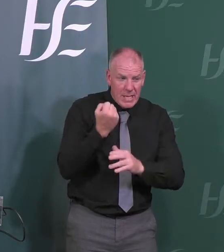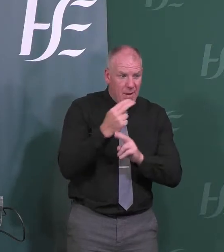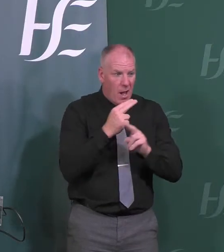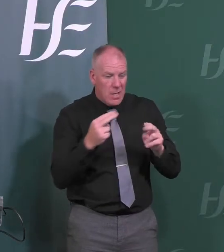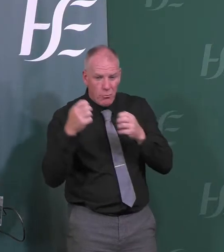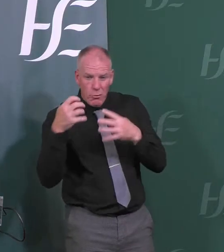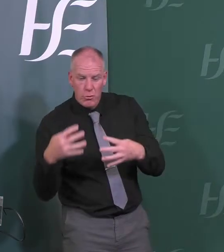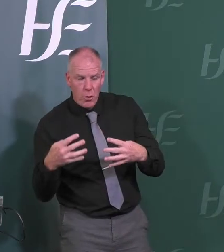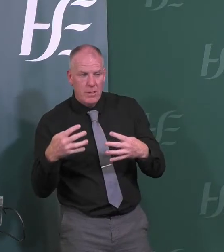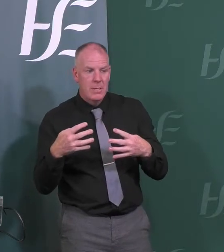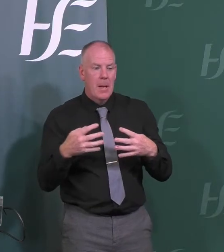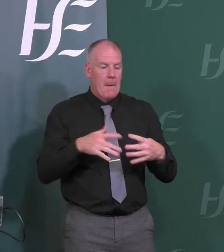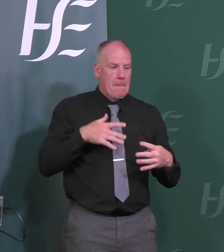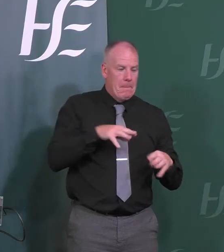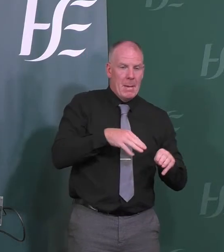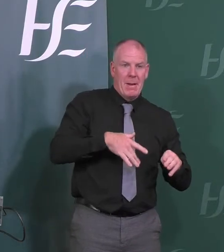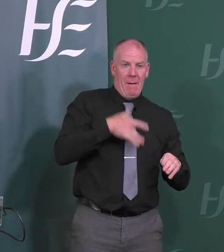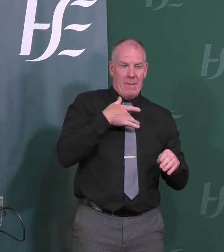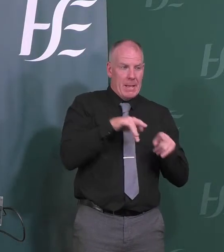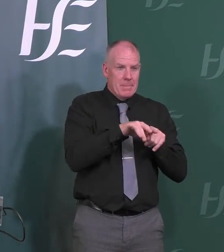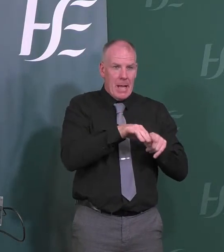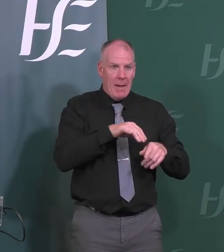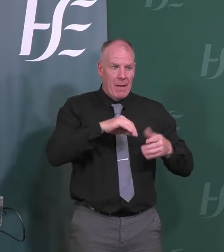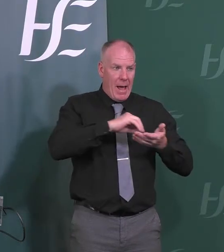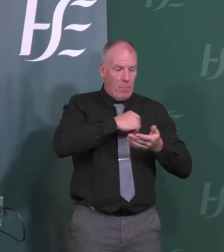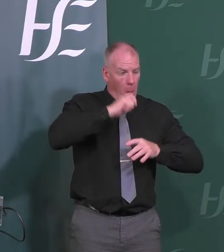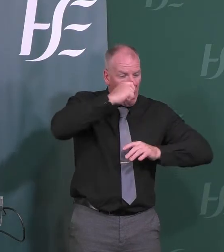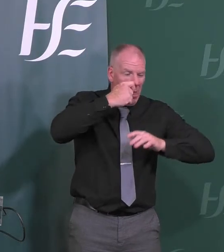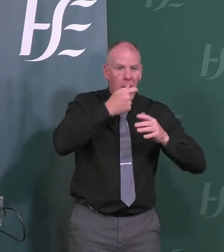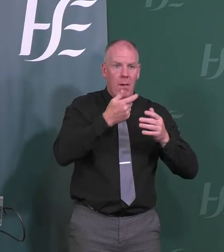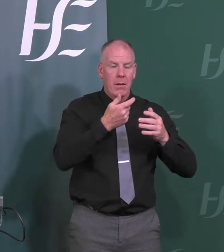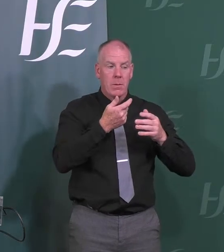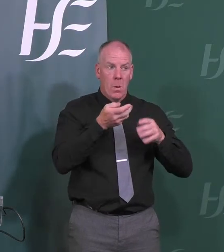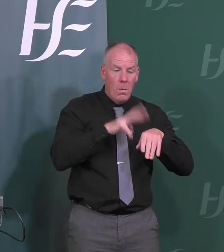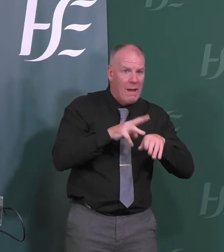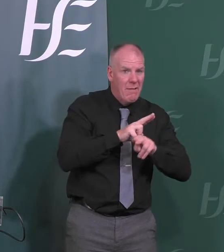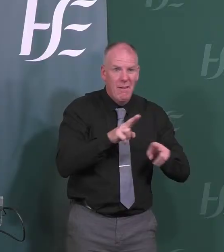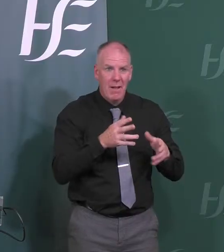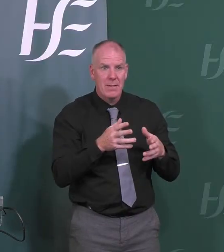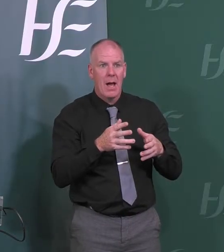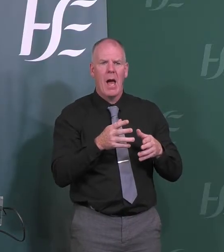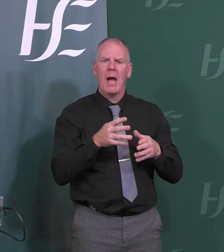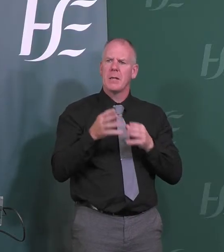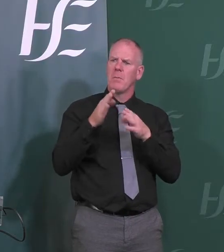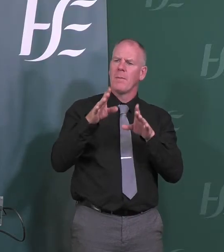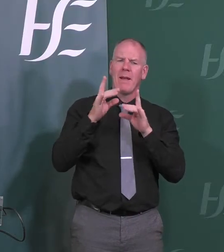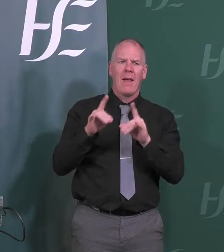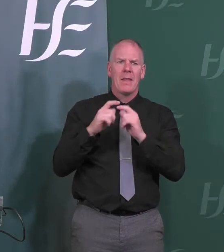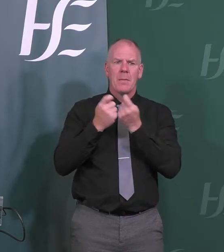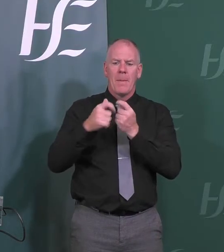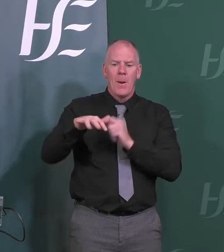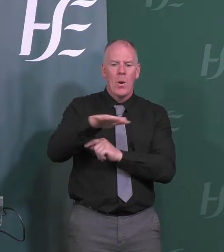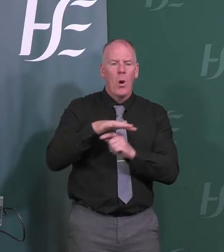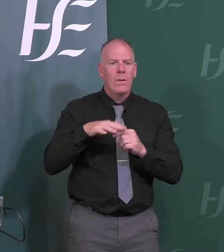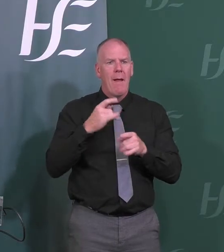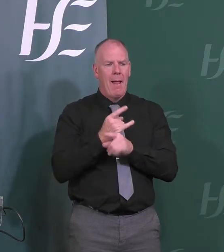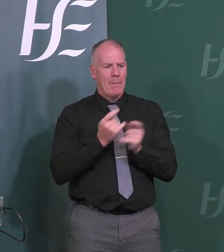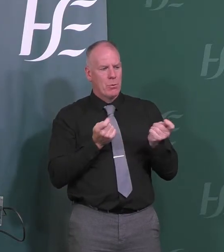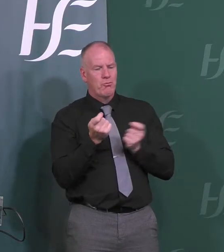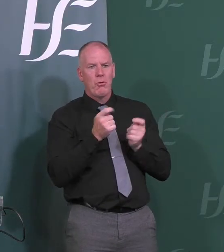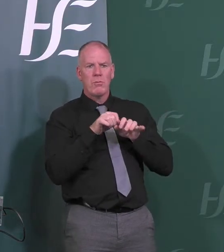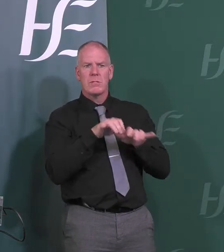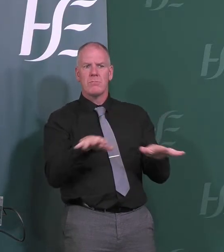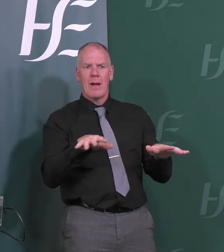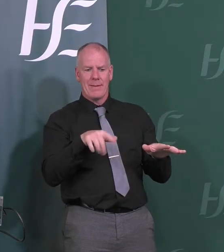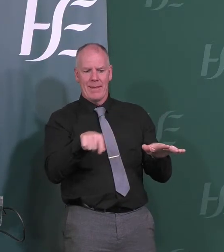were the results, and how did people find using the tests, and ultimately was it helpful to the local public health departments in the control of the disease in